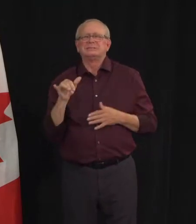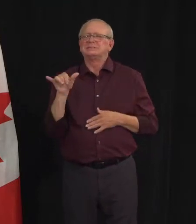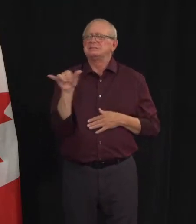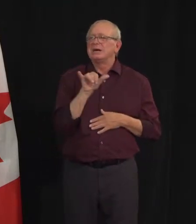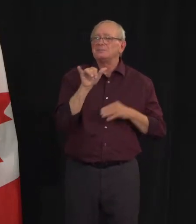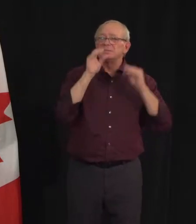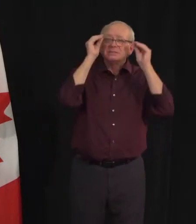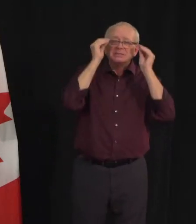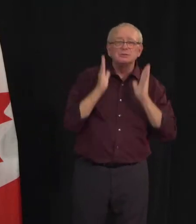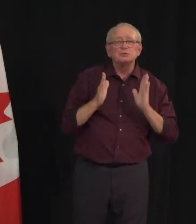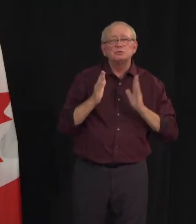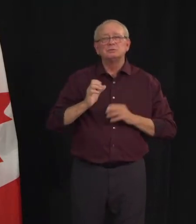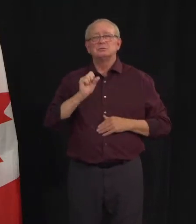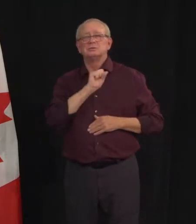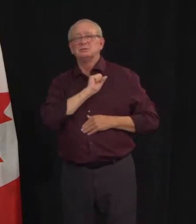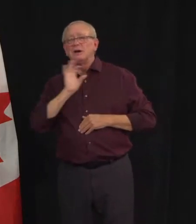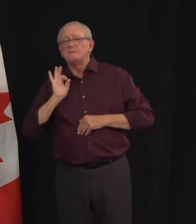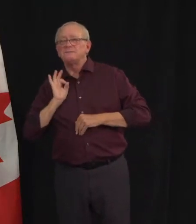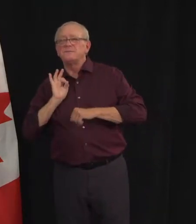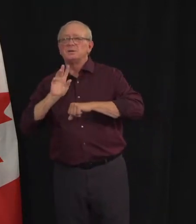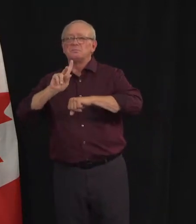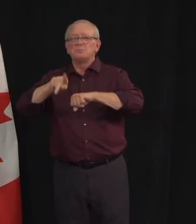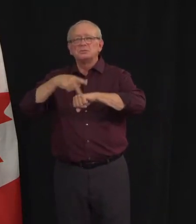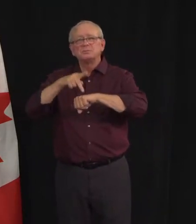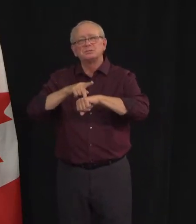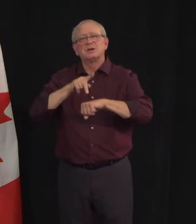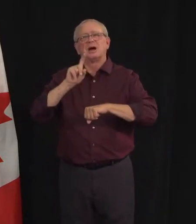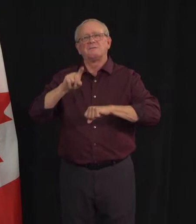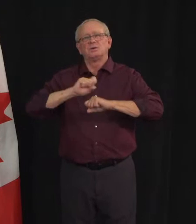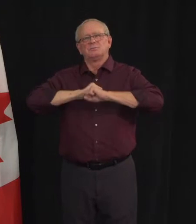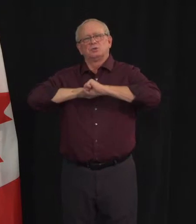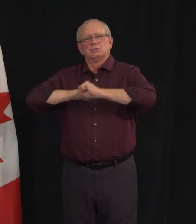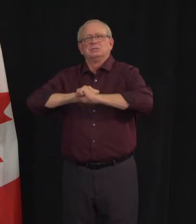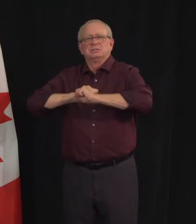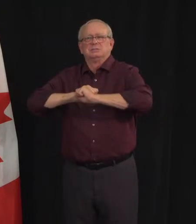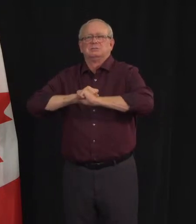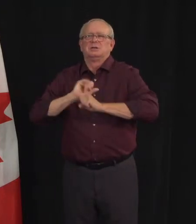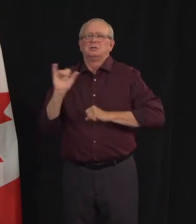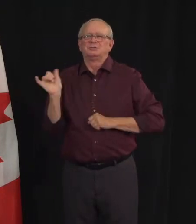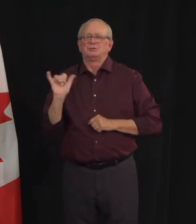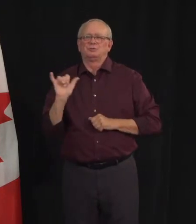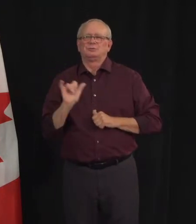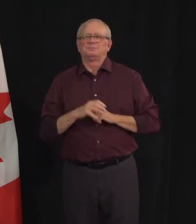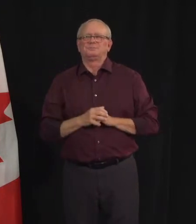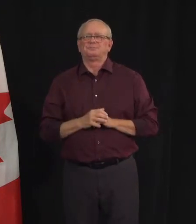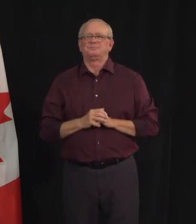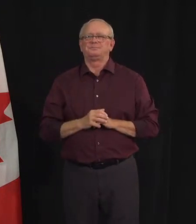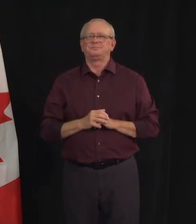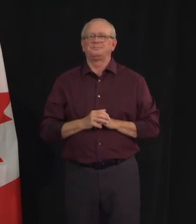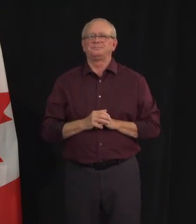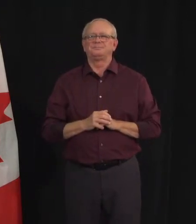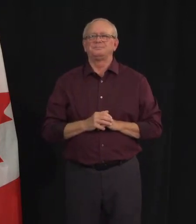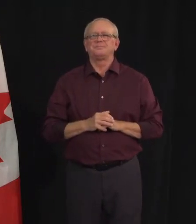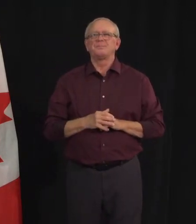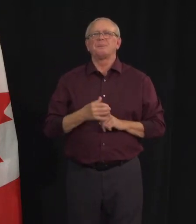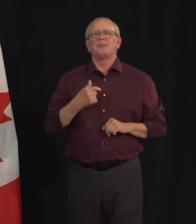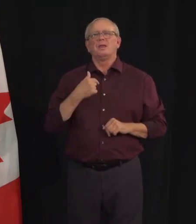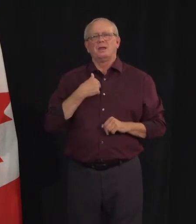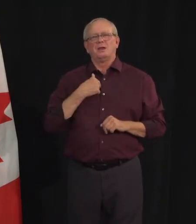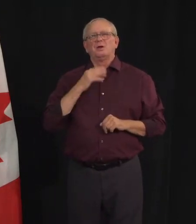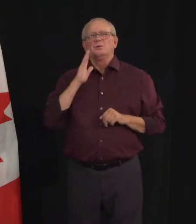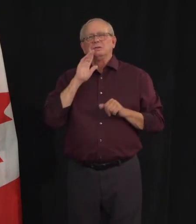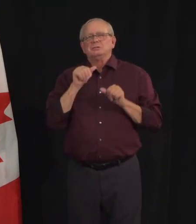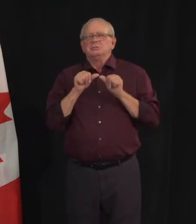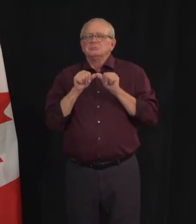any workers, will need to be protected from hazards. This remains true. As always, I continue to monitor